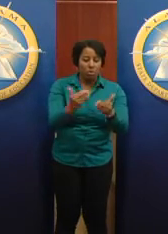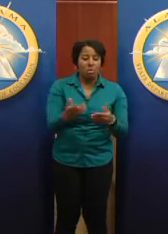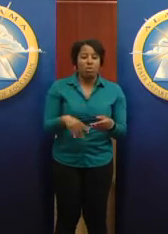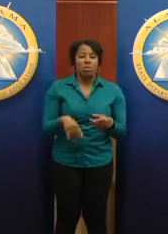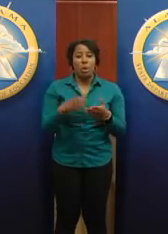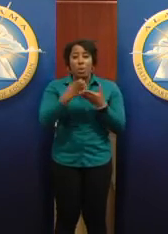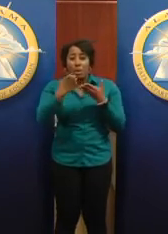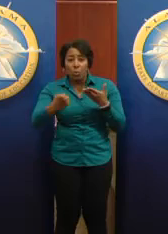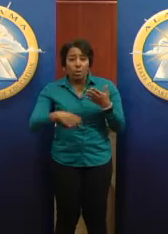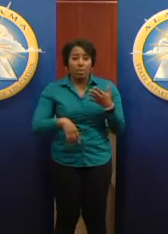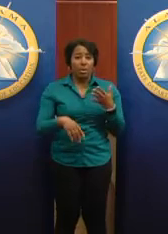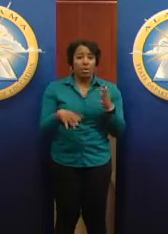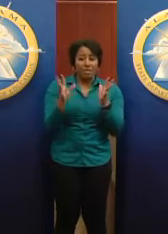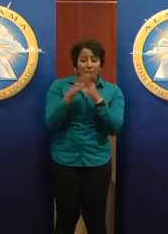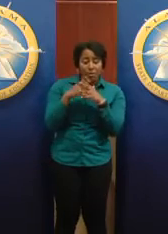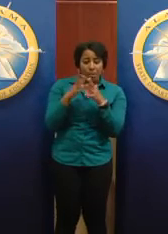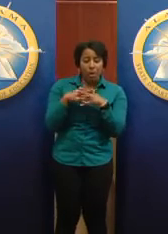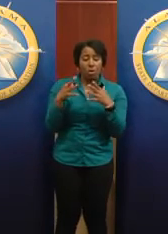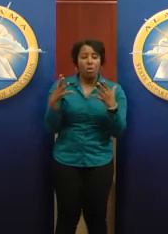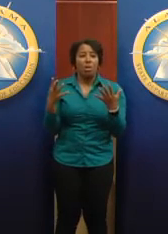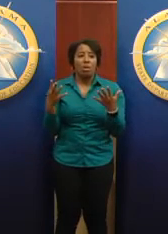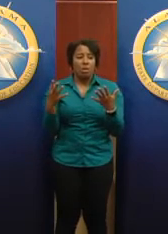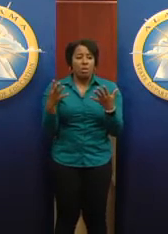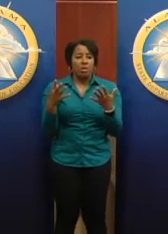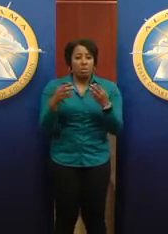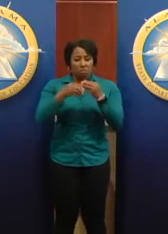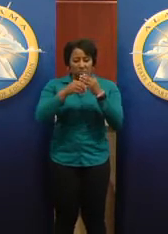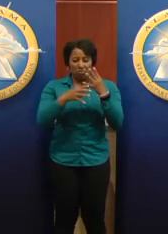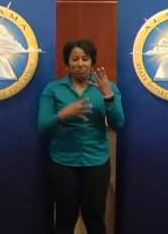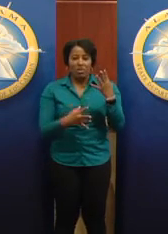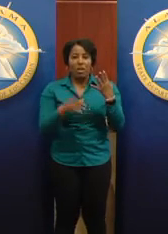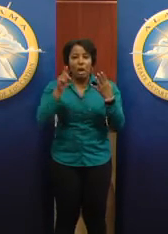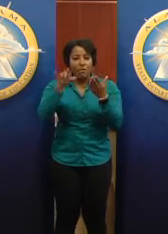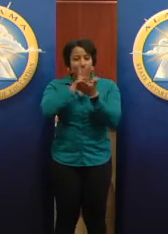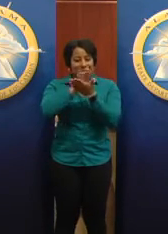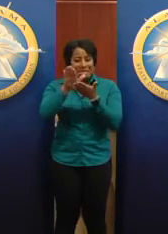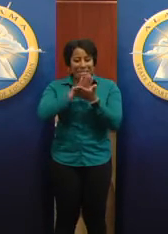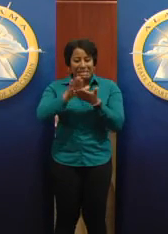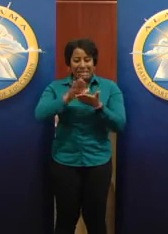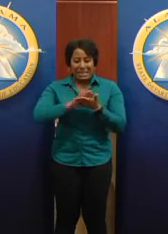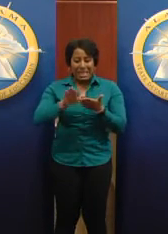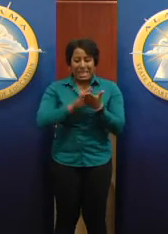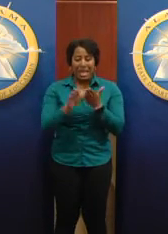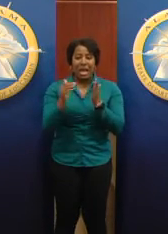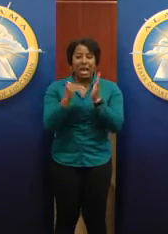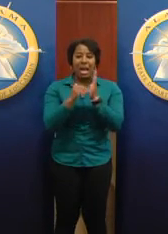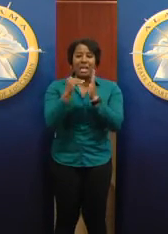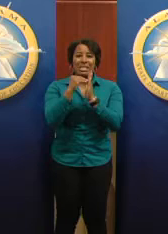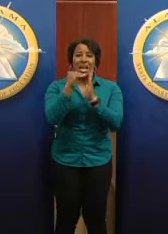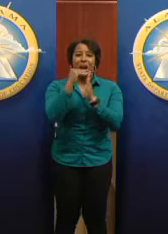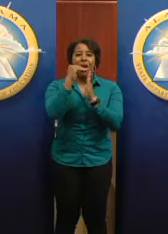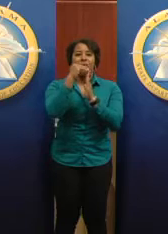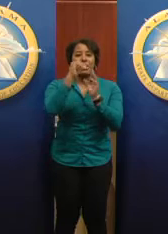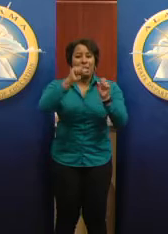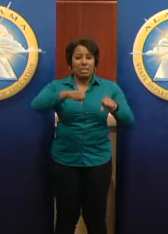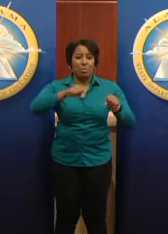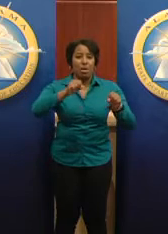balls and that they work with and other things, those are going to be cleaned as often as practical and